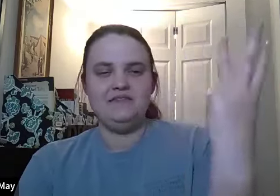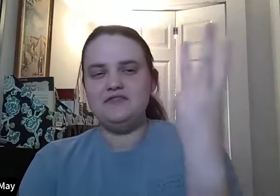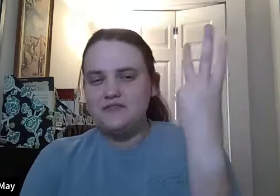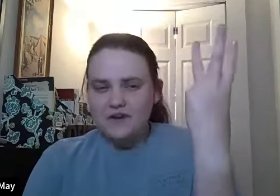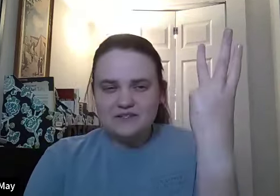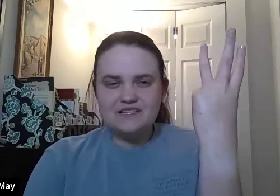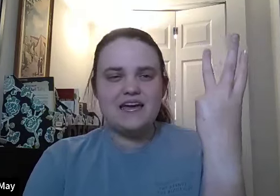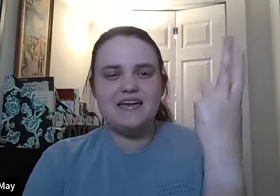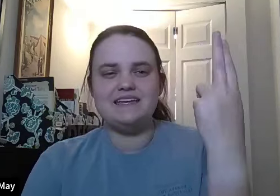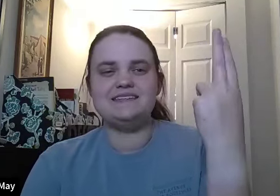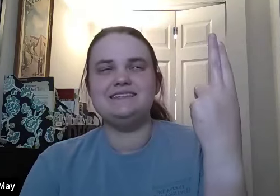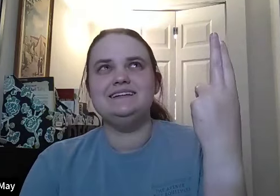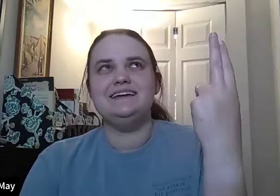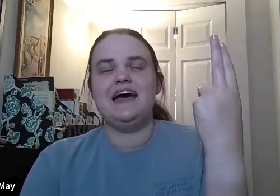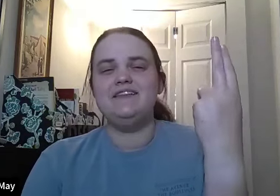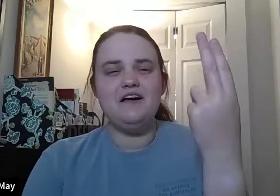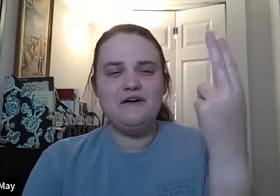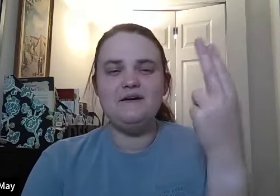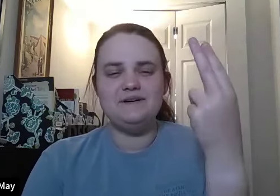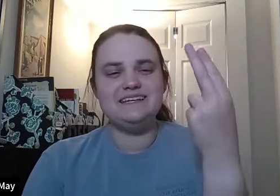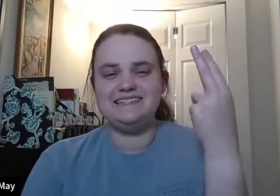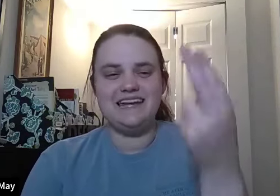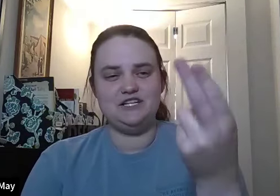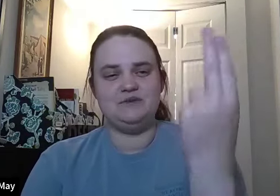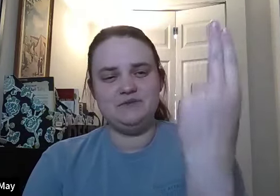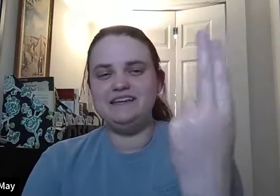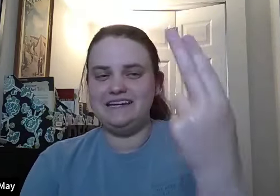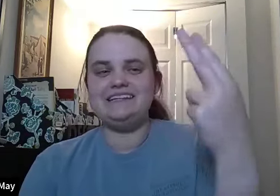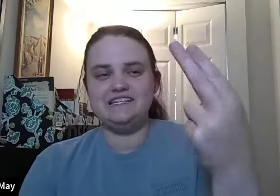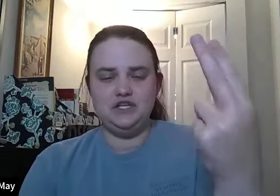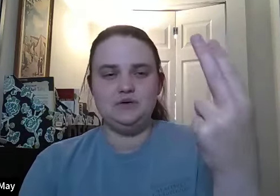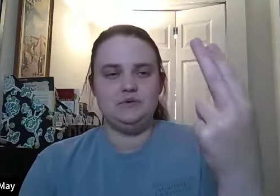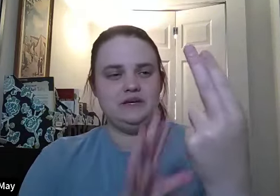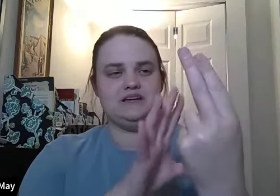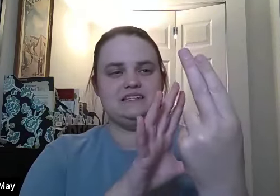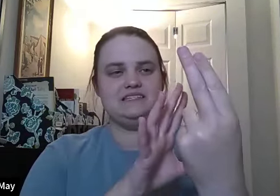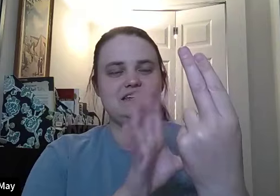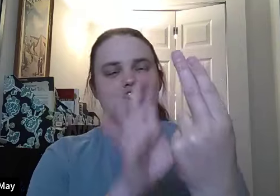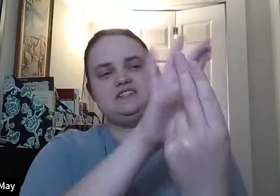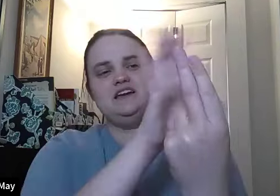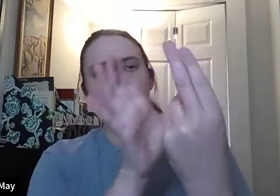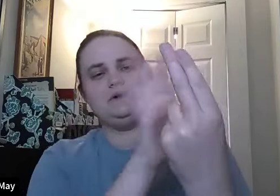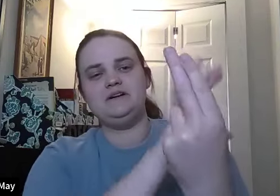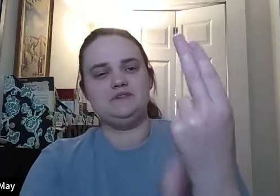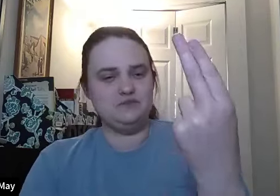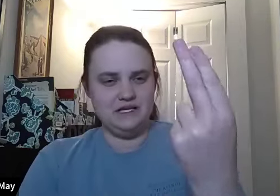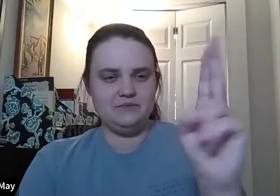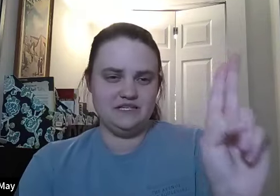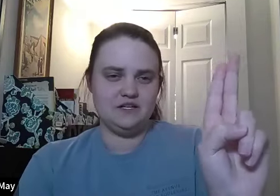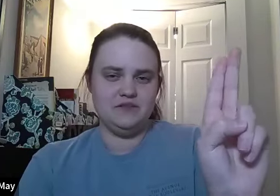Then Thursday is, I love how I always say it's an H, but really it is a U because it's just kind of a weird in-betweener, but it's going to be the